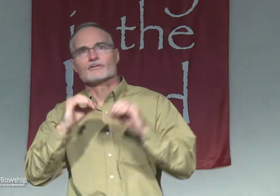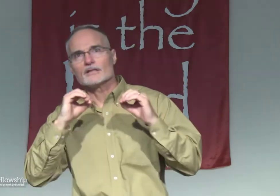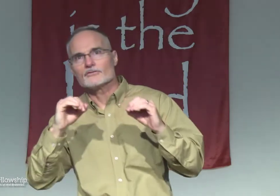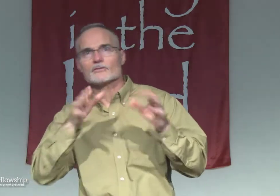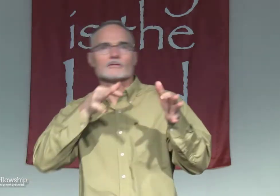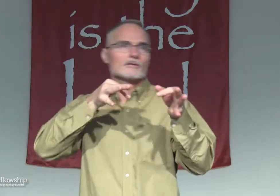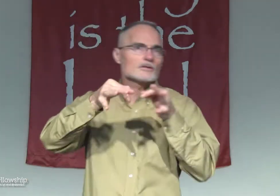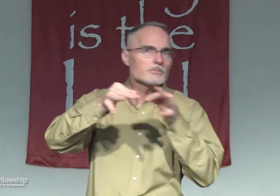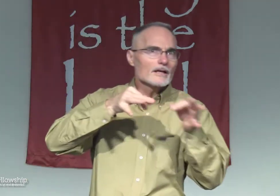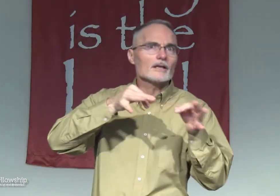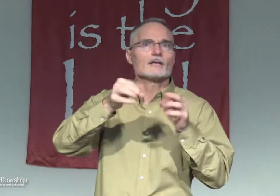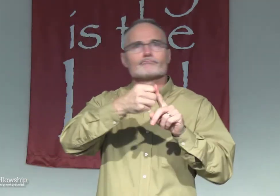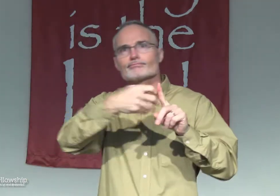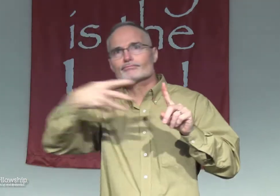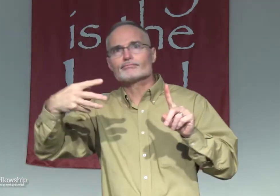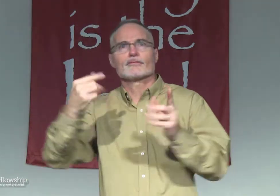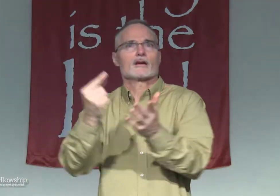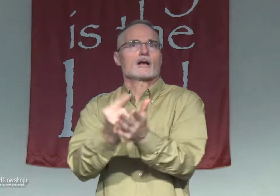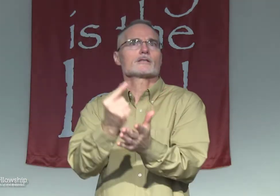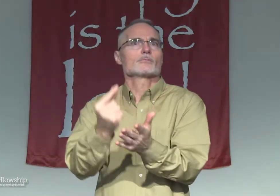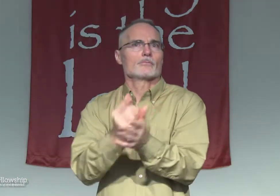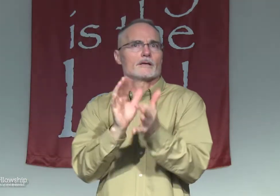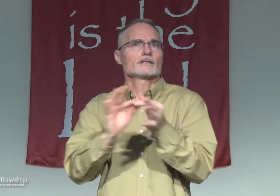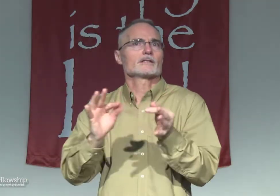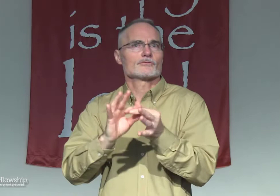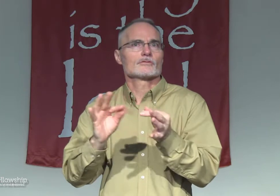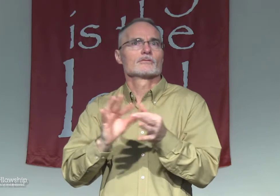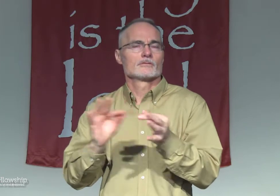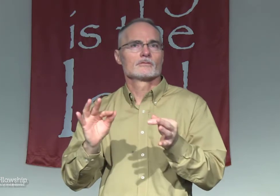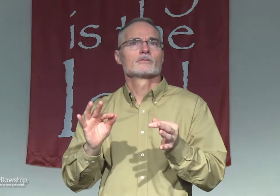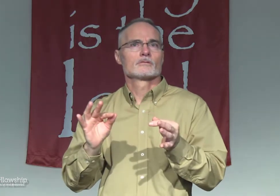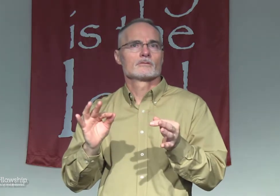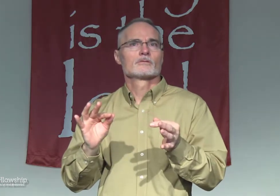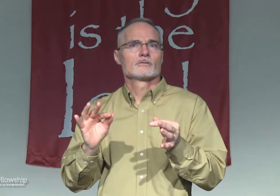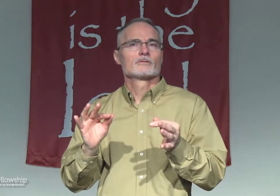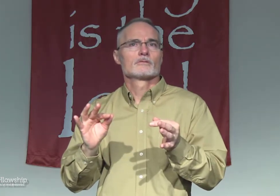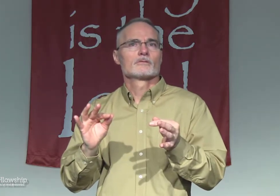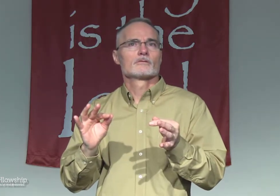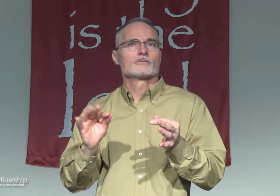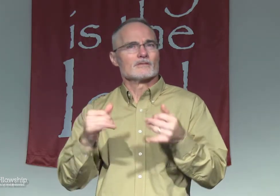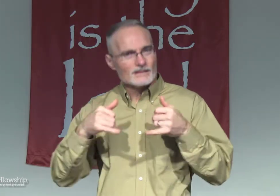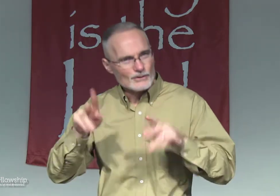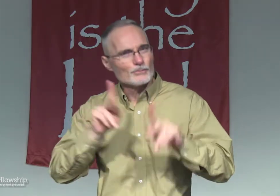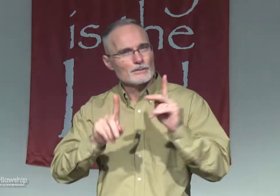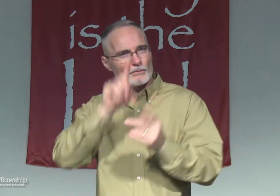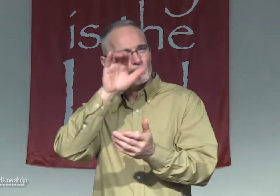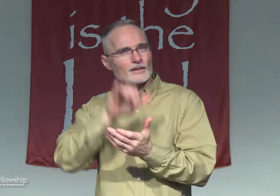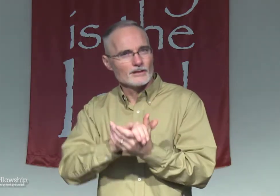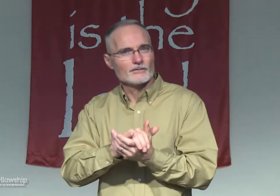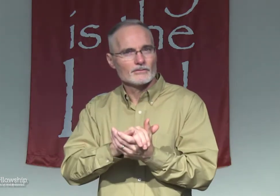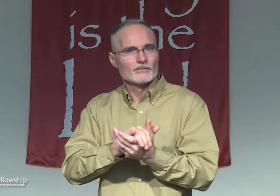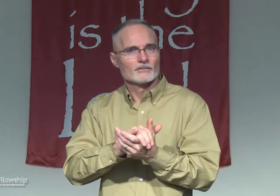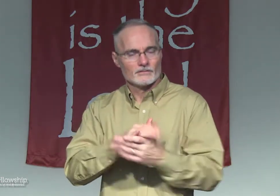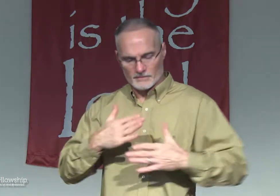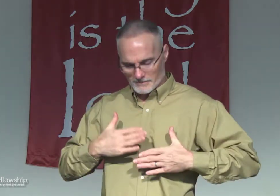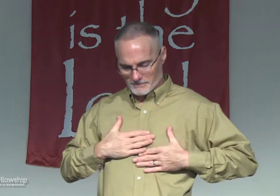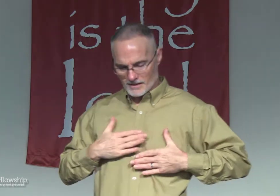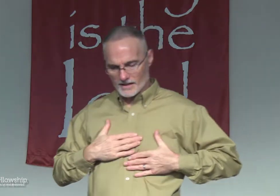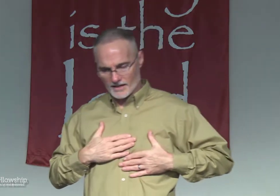Because still today, after many years of teaching and explaining and expanding on the gospel message,